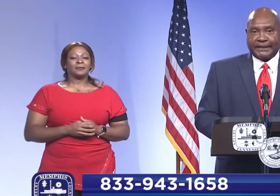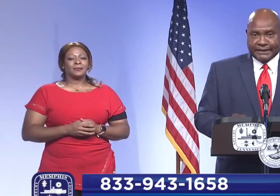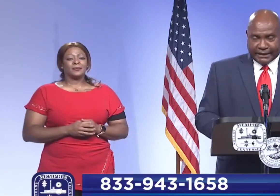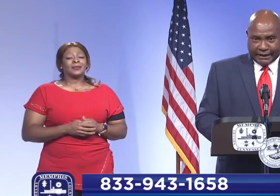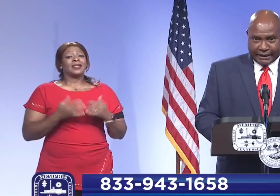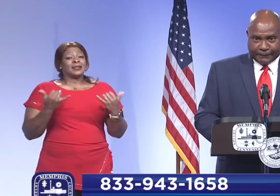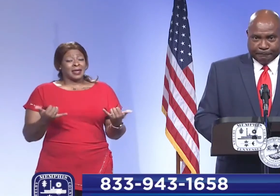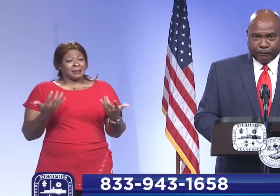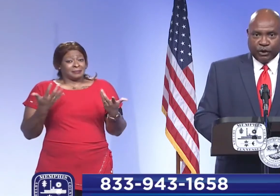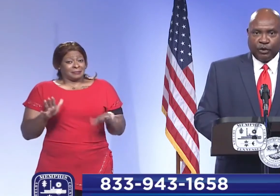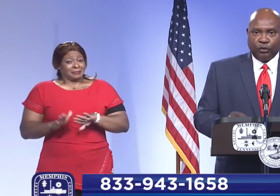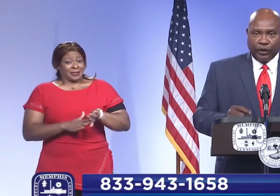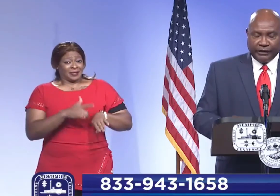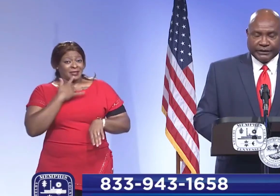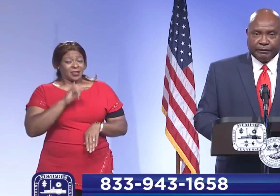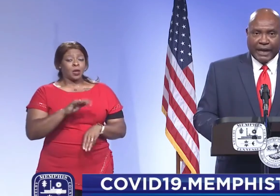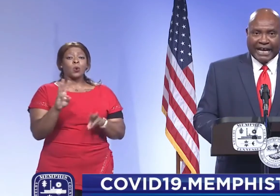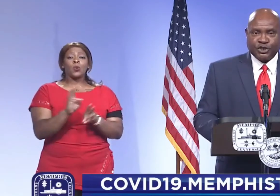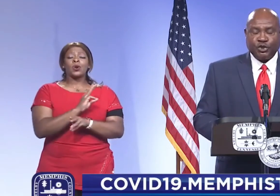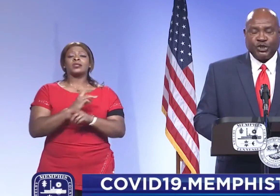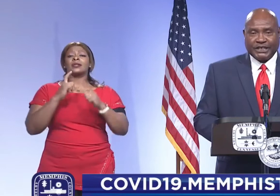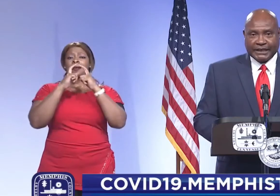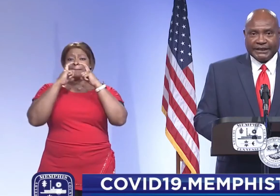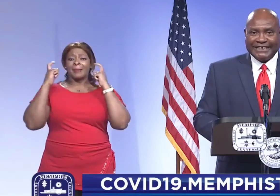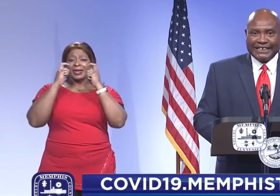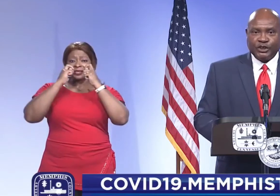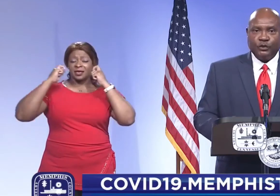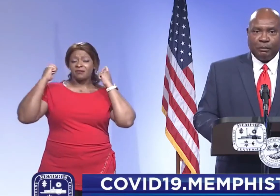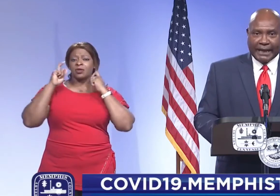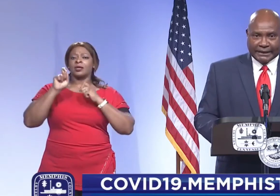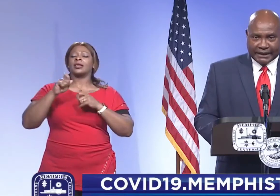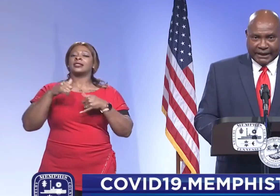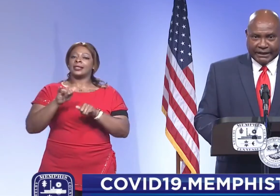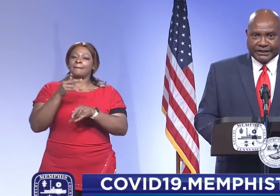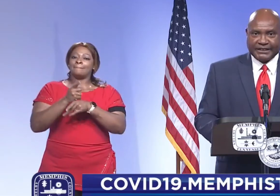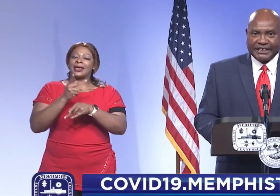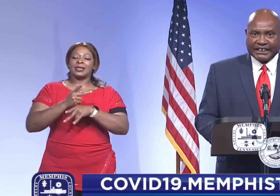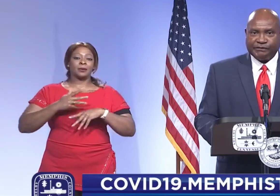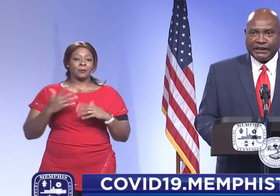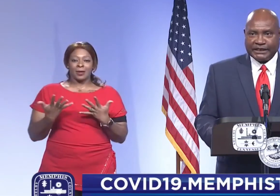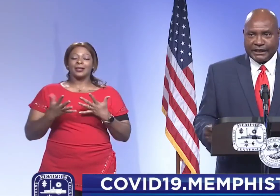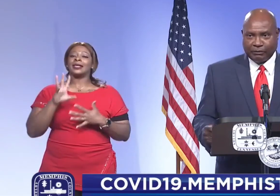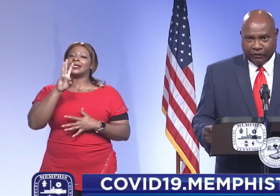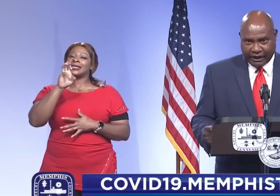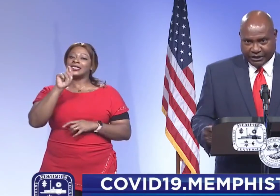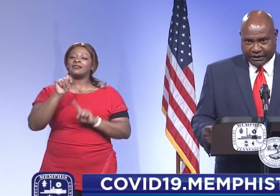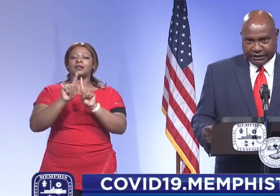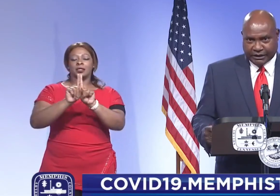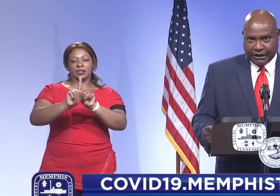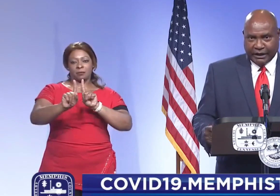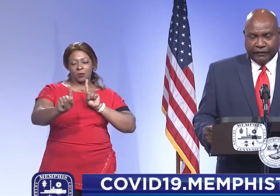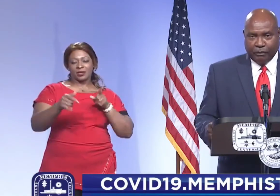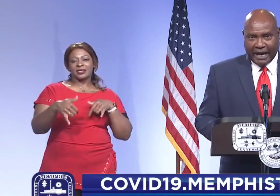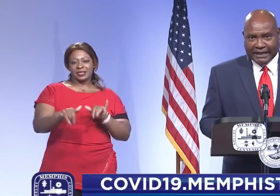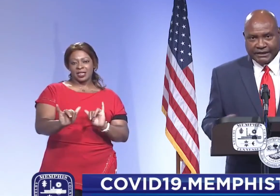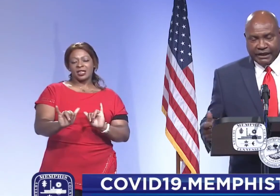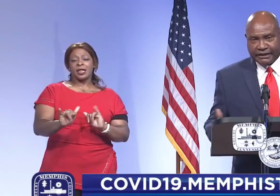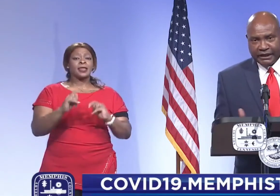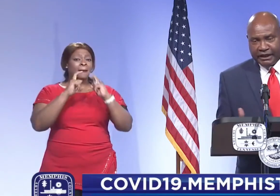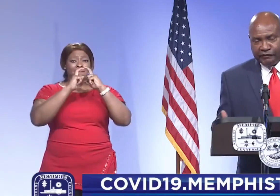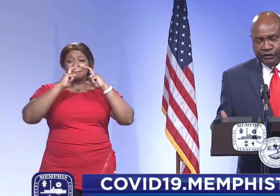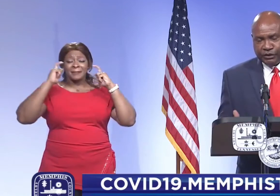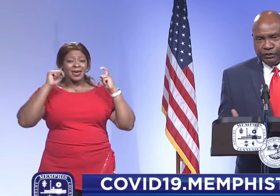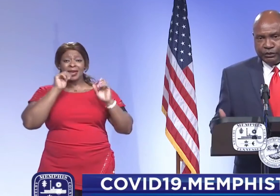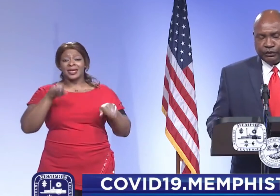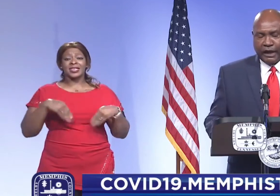that said, wearing the mask, you still need to maintain 6 feet separation. The mask doesn't